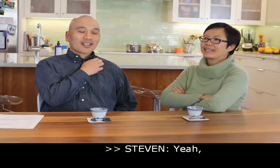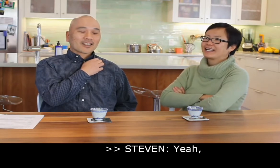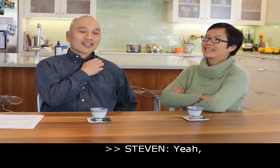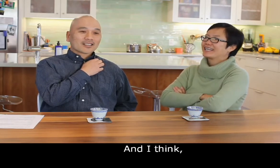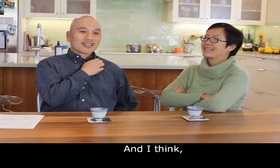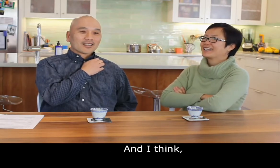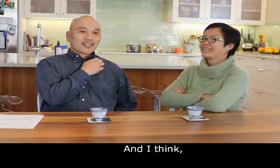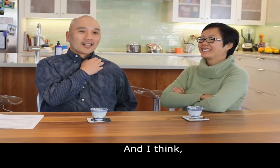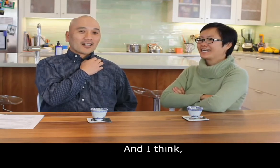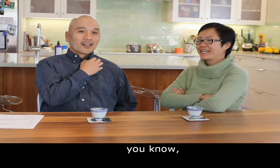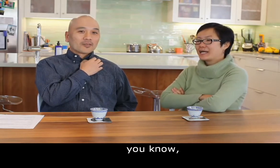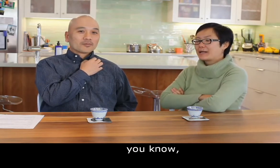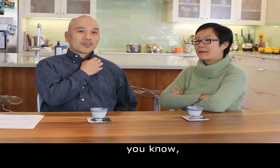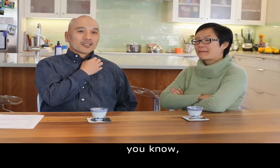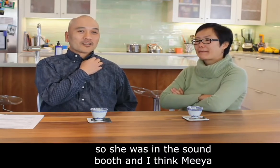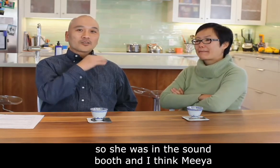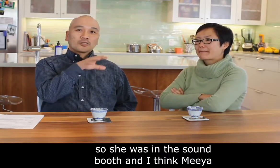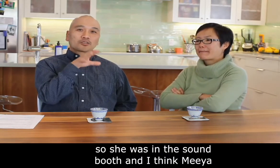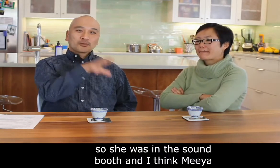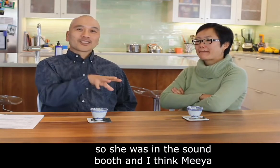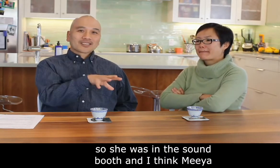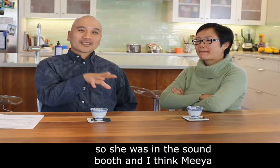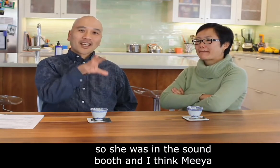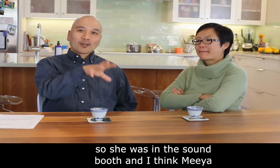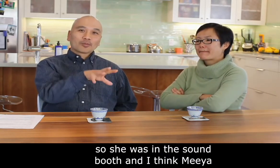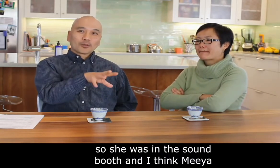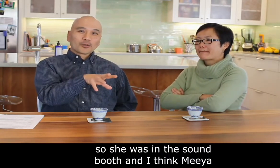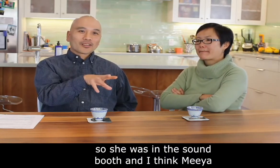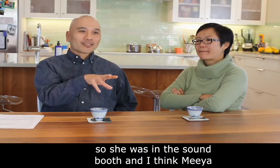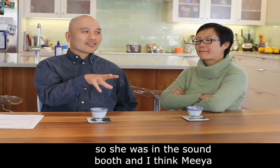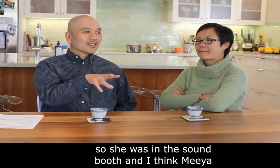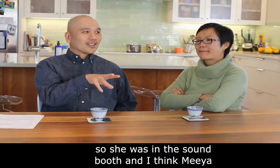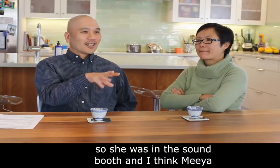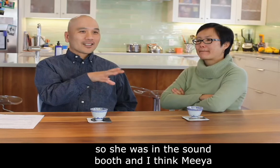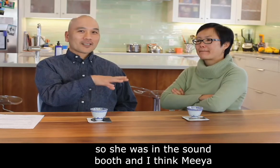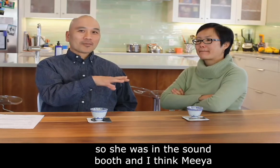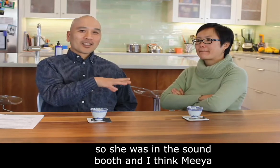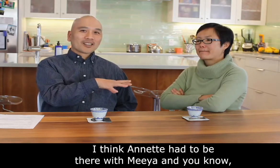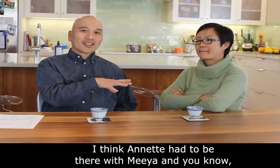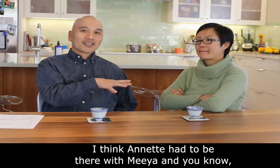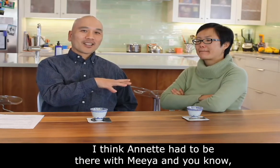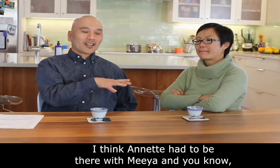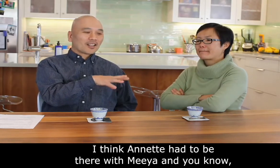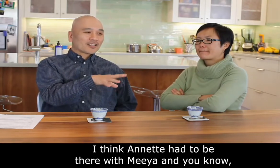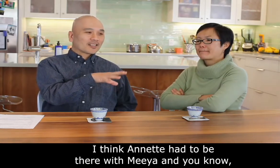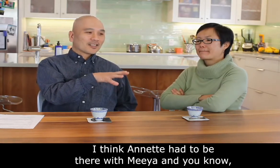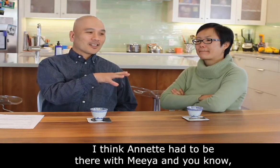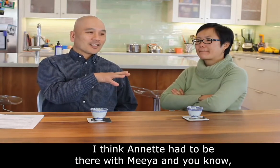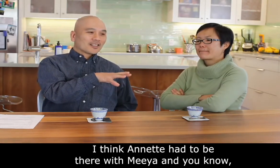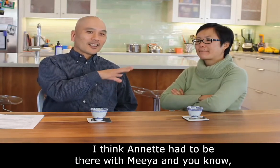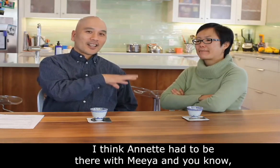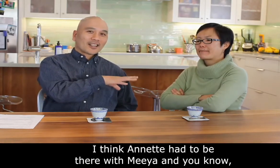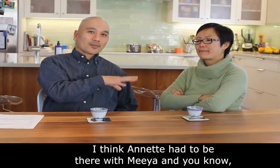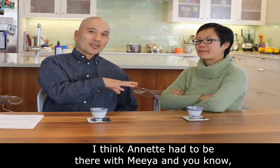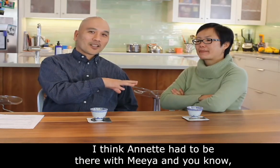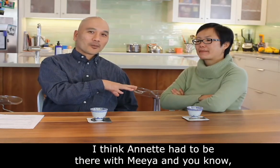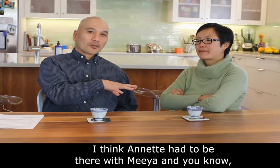think. So she was in the sound booth, and I think Mia had, I think Annette had to be there with